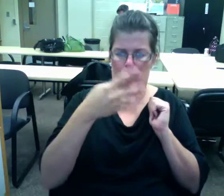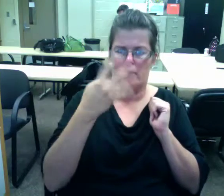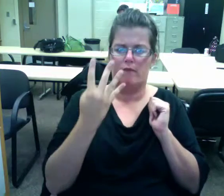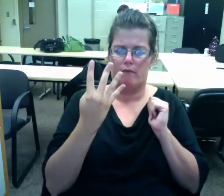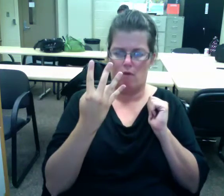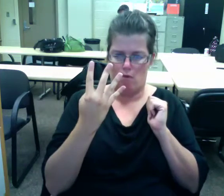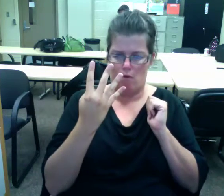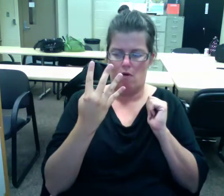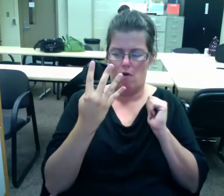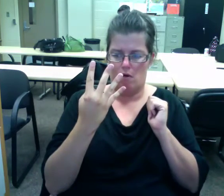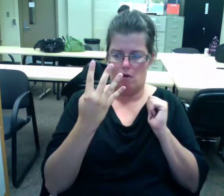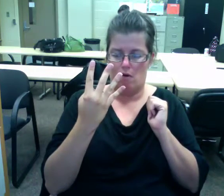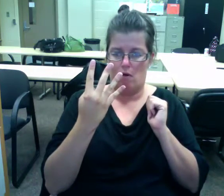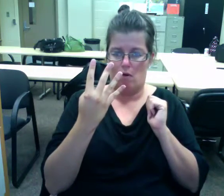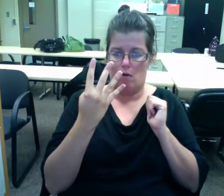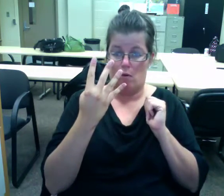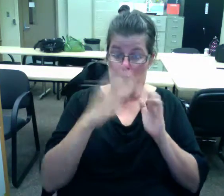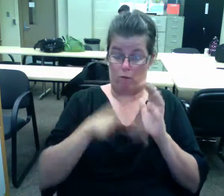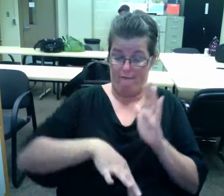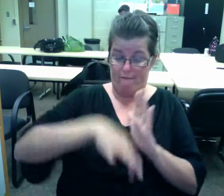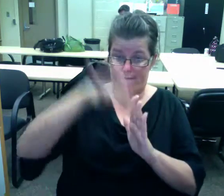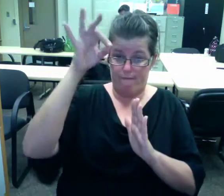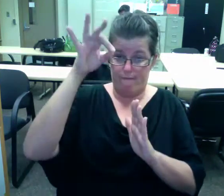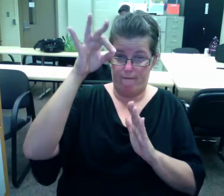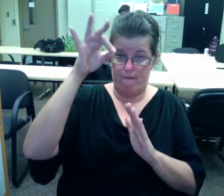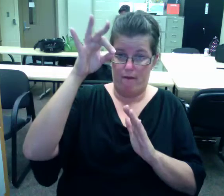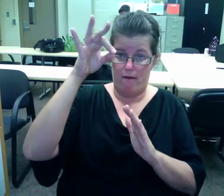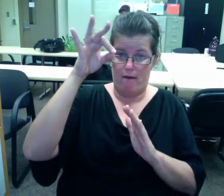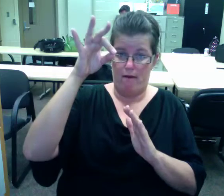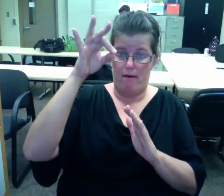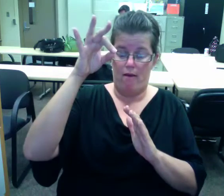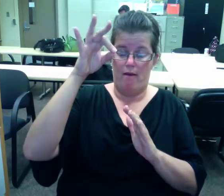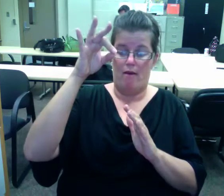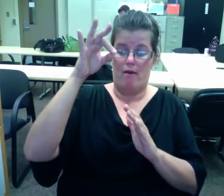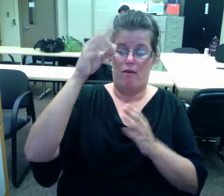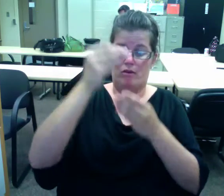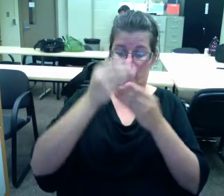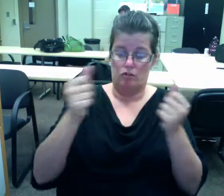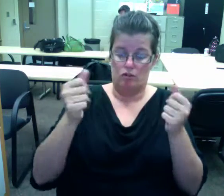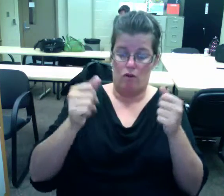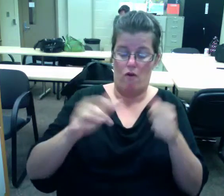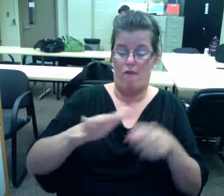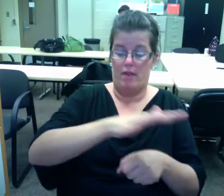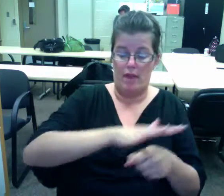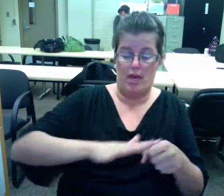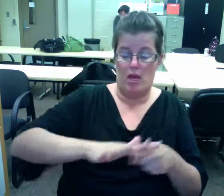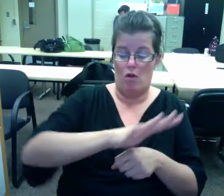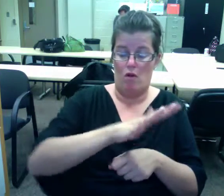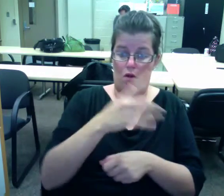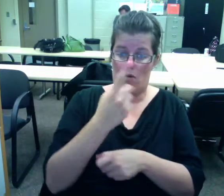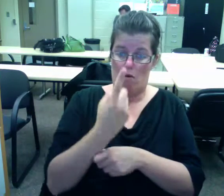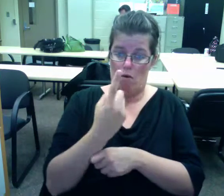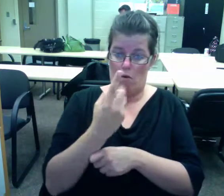wall, we can just multiply by 4 to find out how much wood we'll need for the